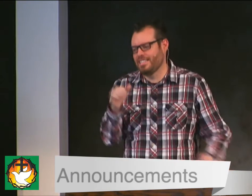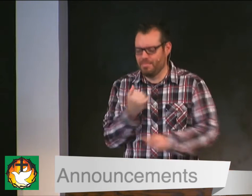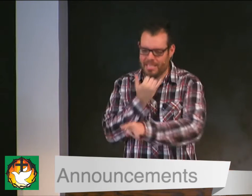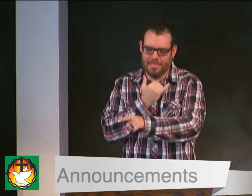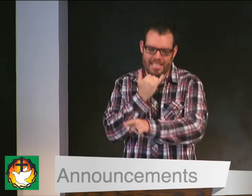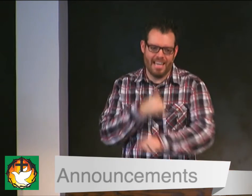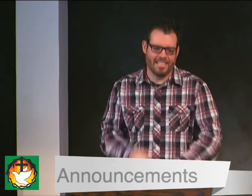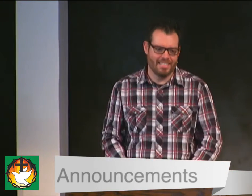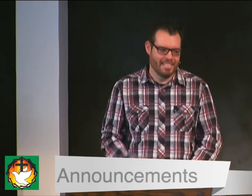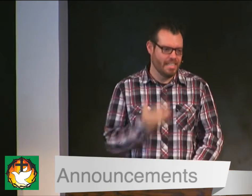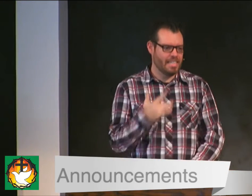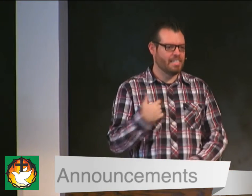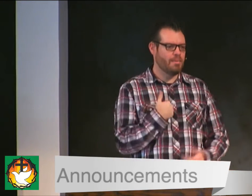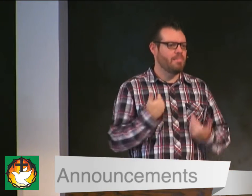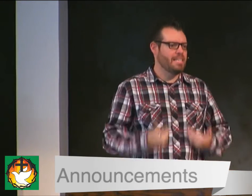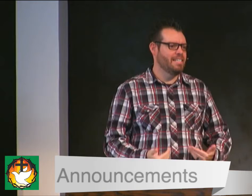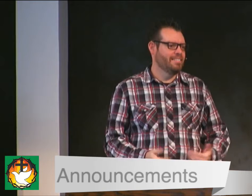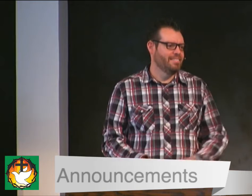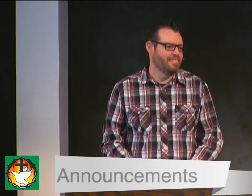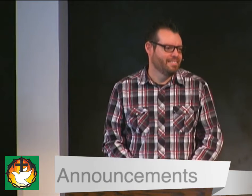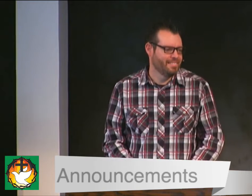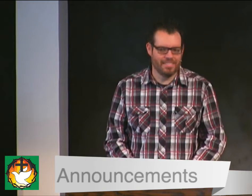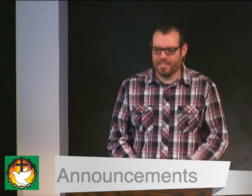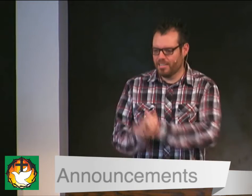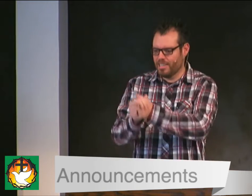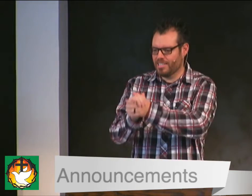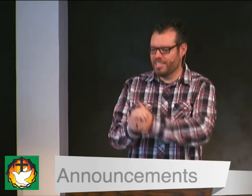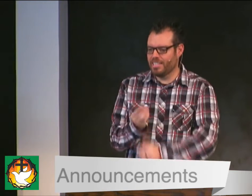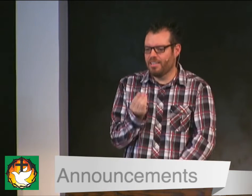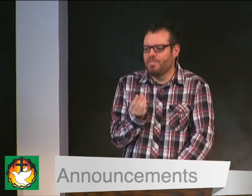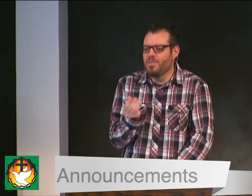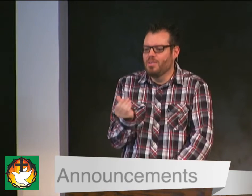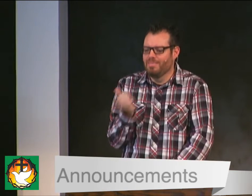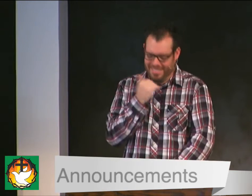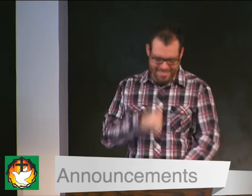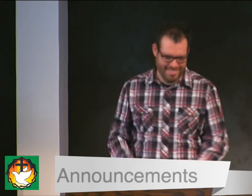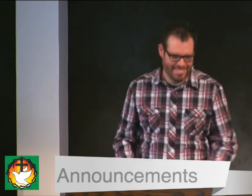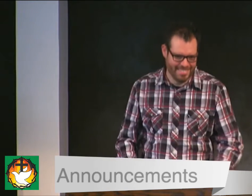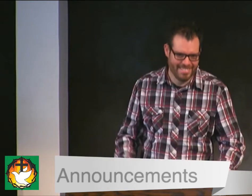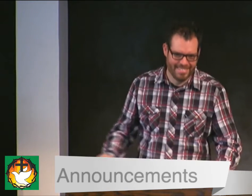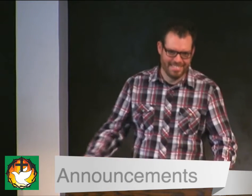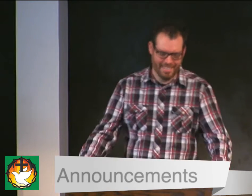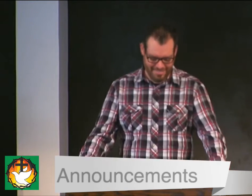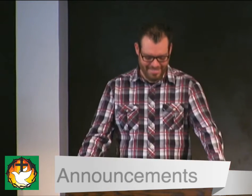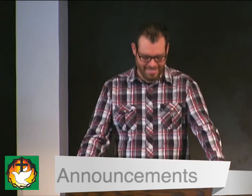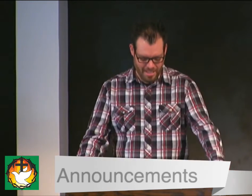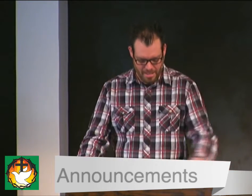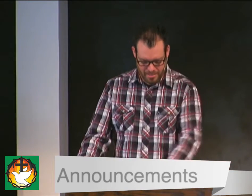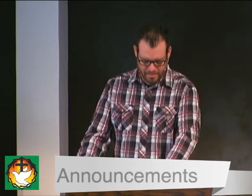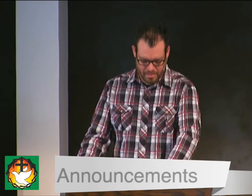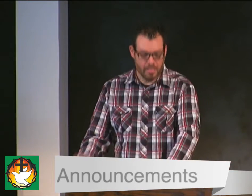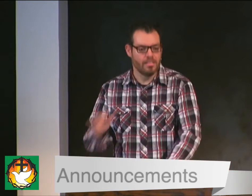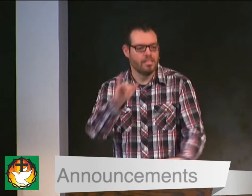Rarely she makes mistakes. It tends to be me. Congratulations on the fumes.